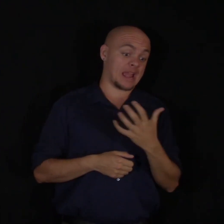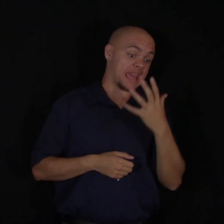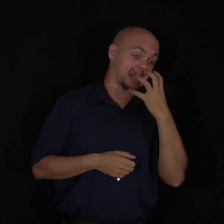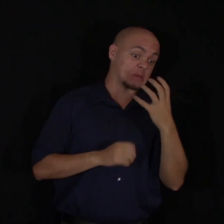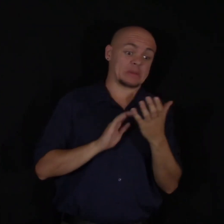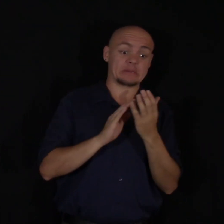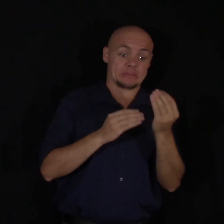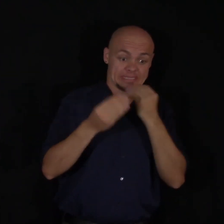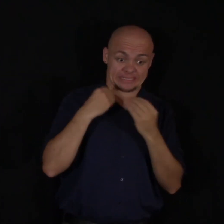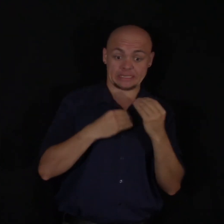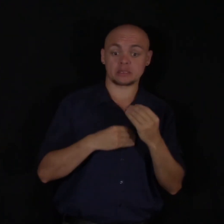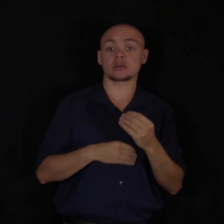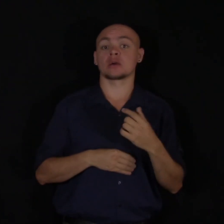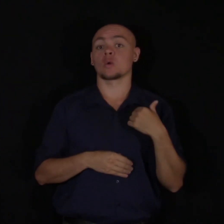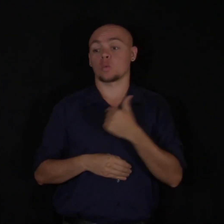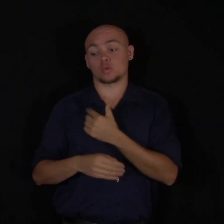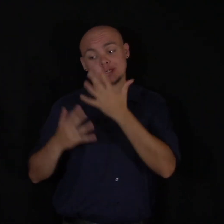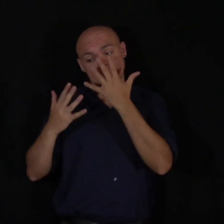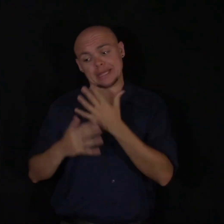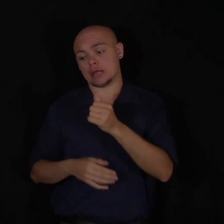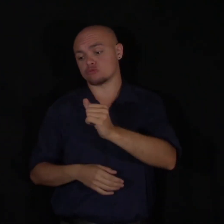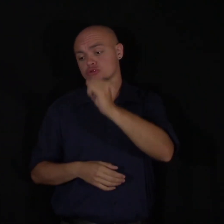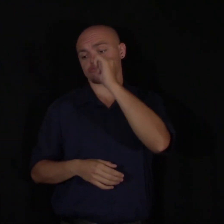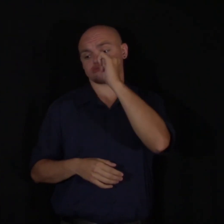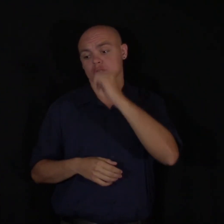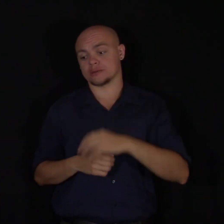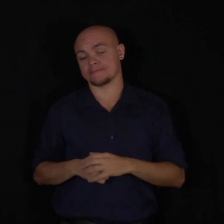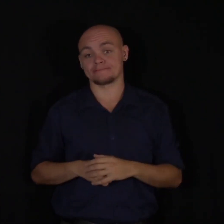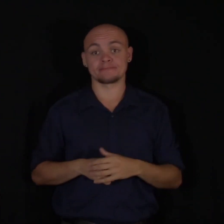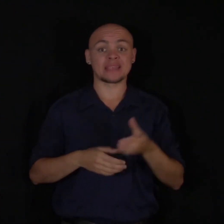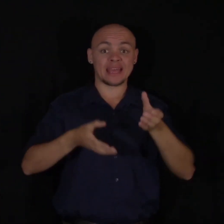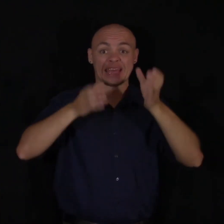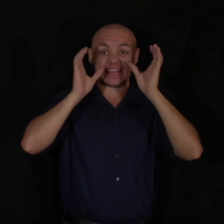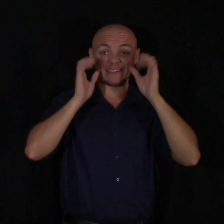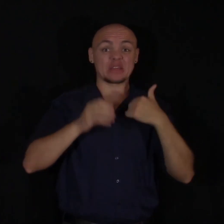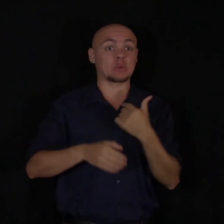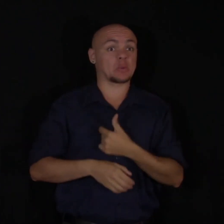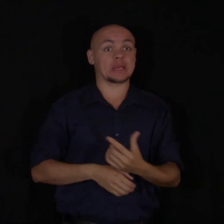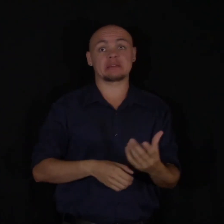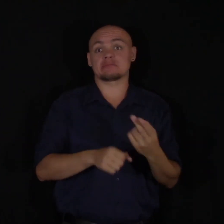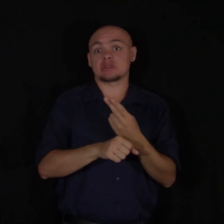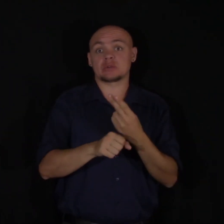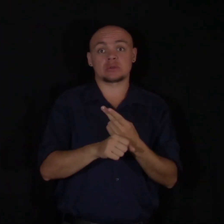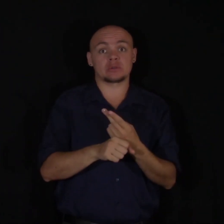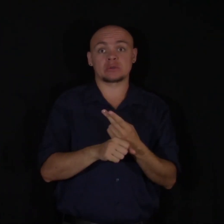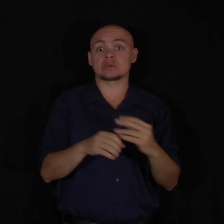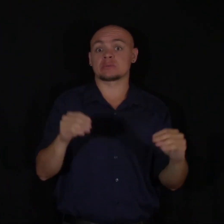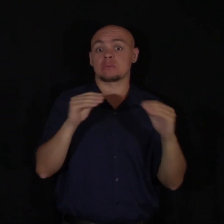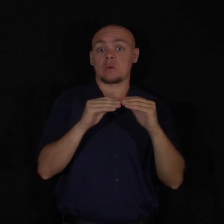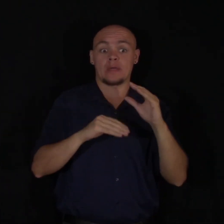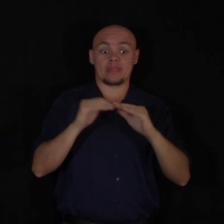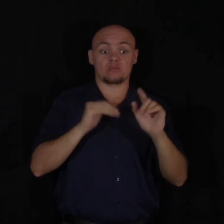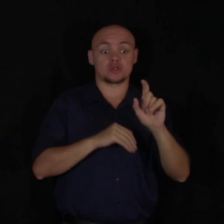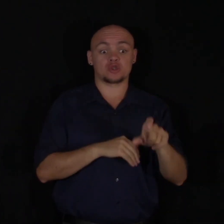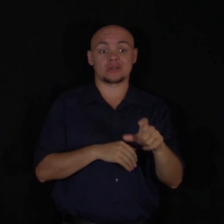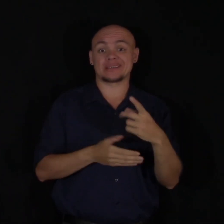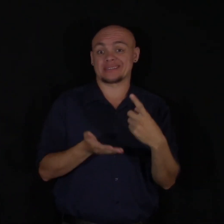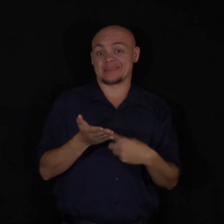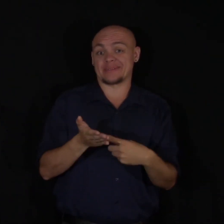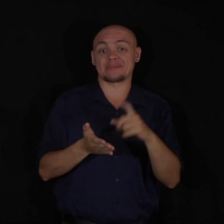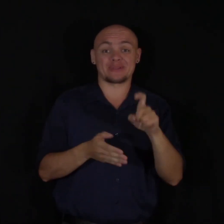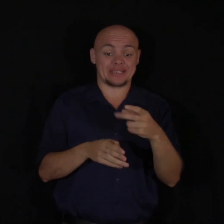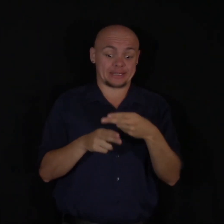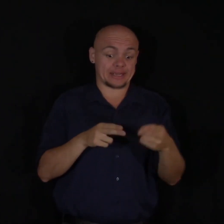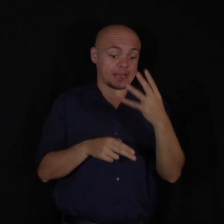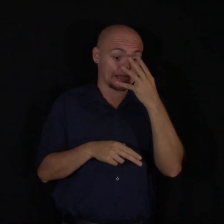we're sad. We might consume way more caffeine than we really need when all we need is a nap. But ultimately,